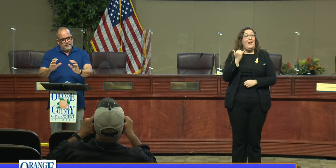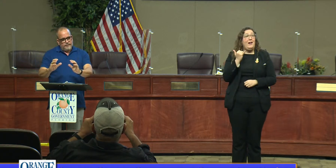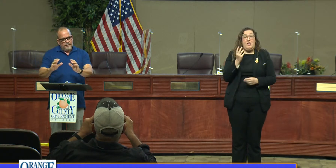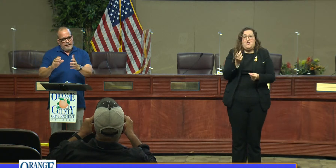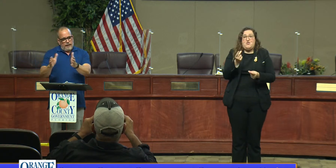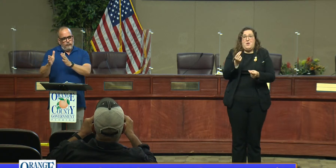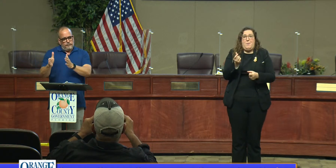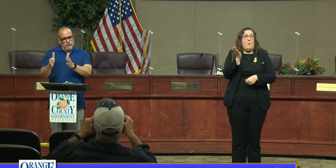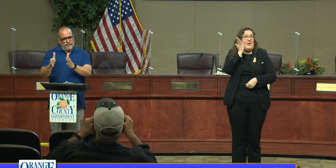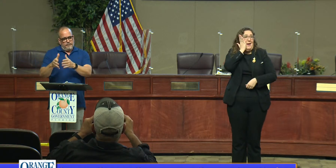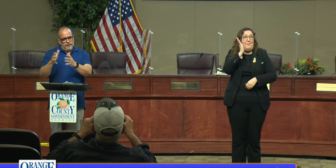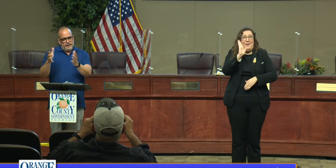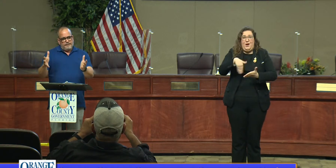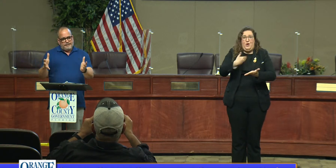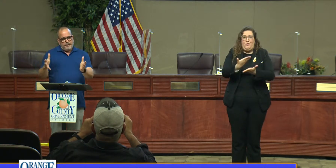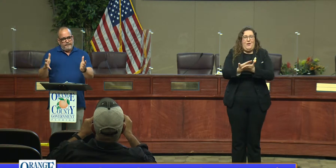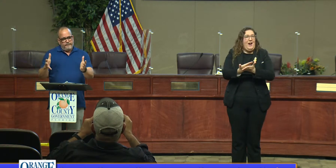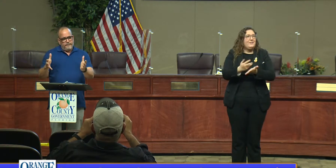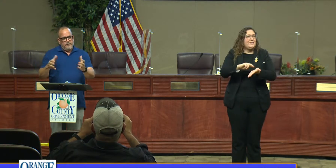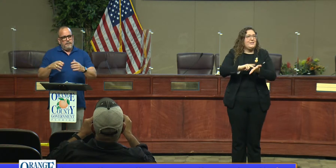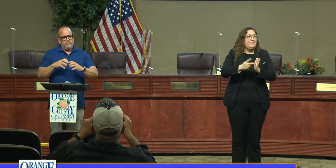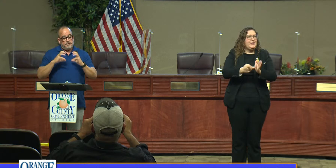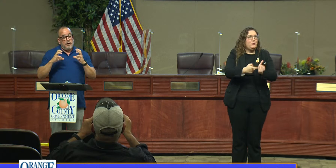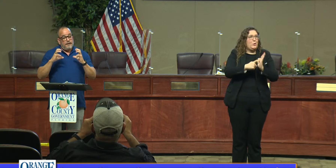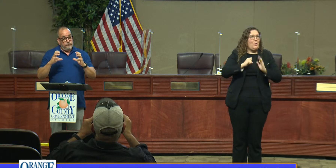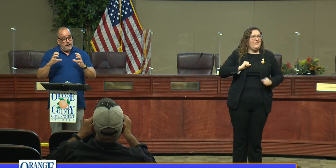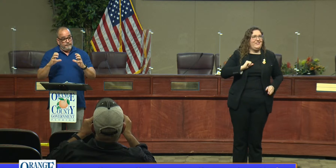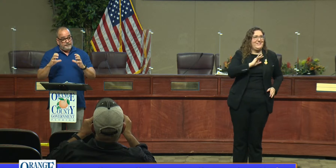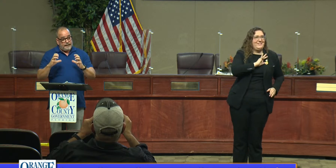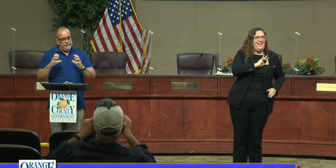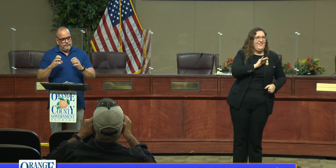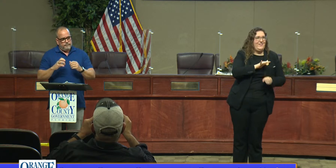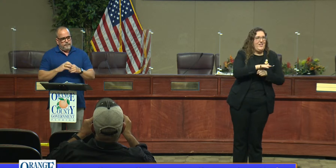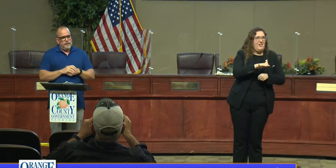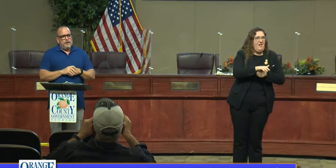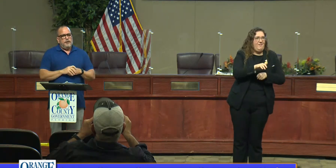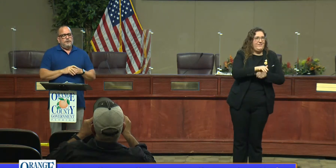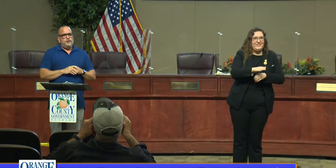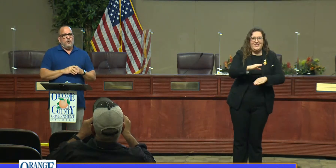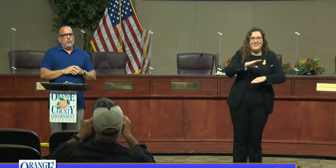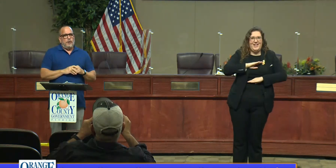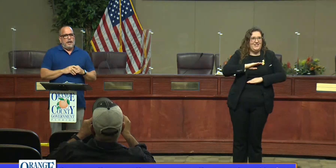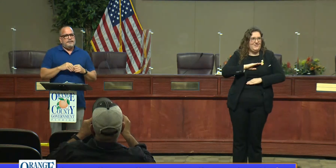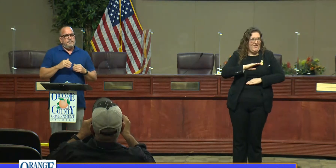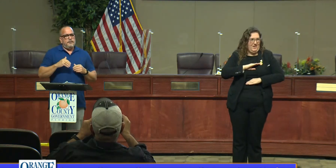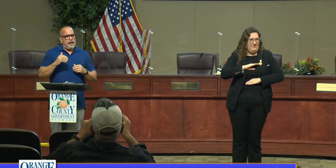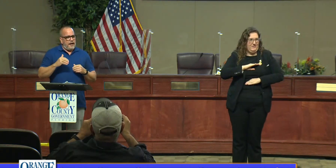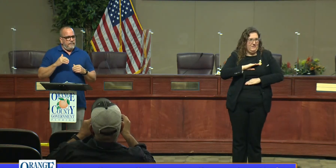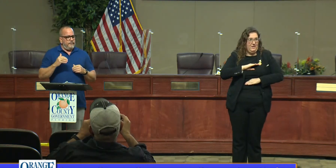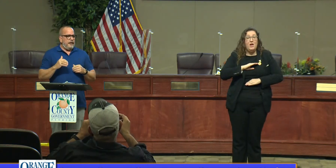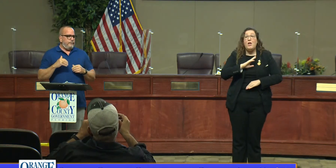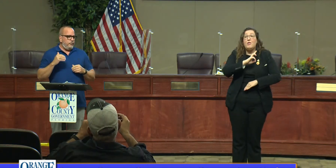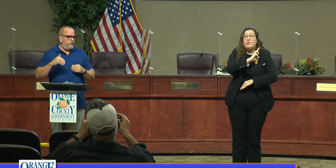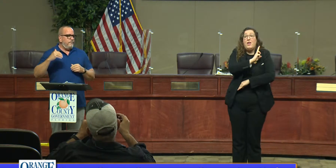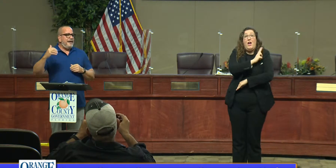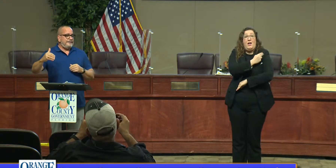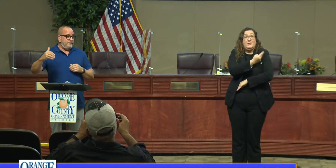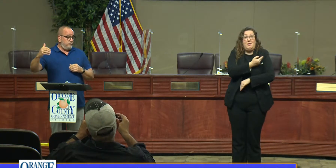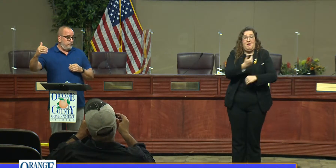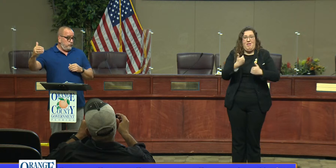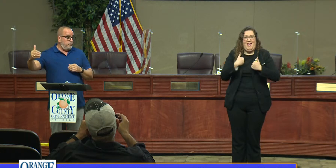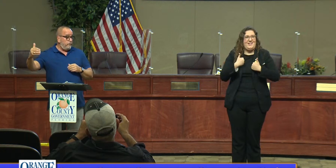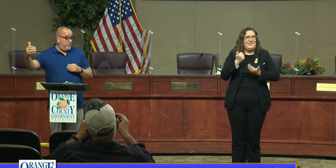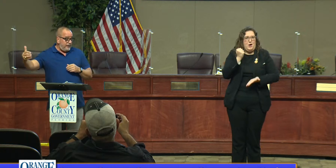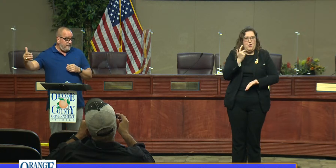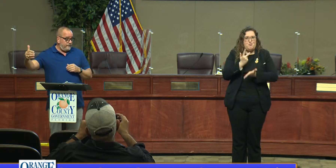requires. Not only you have the bed and the space, but you have to have the staffing. So hospitals have an approved